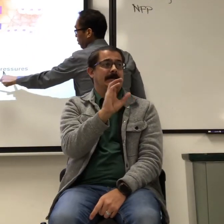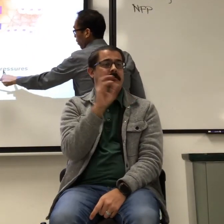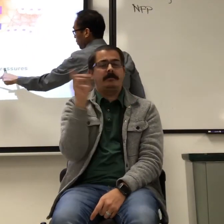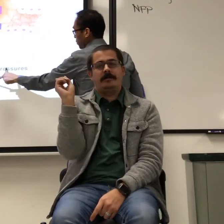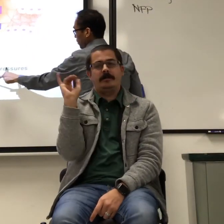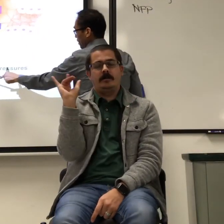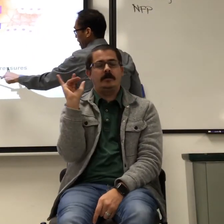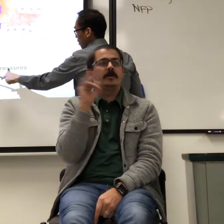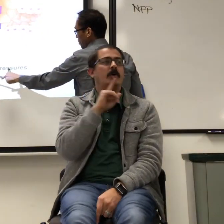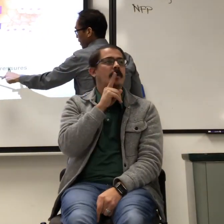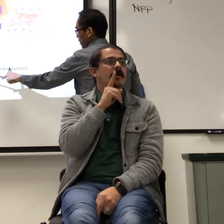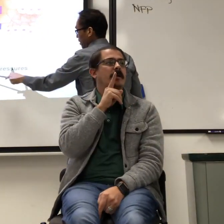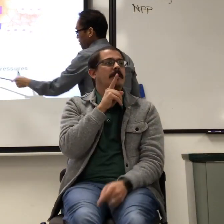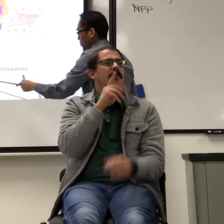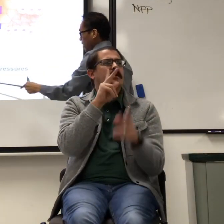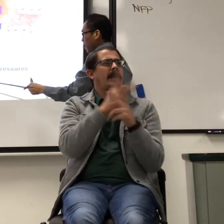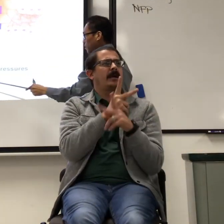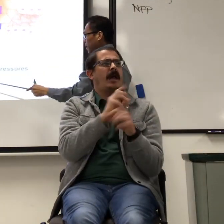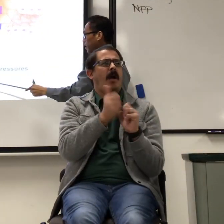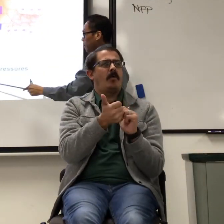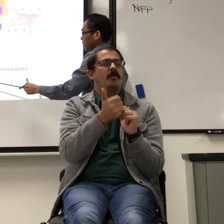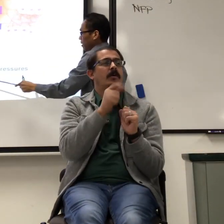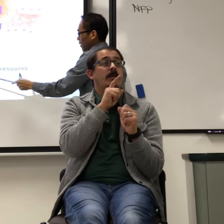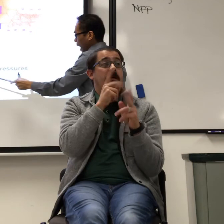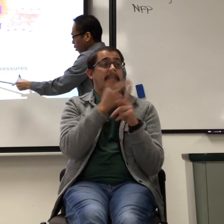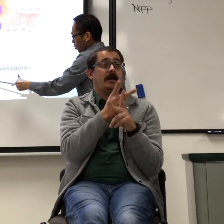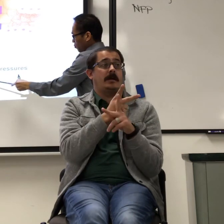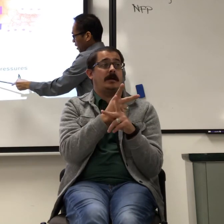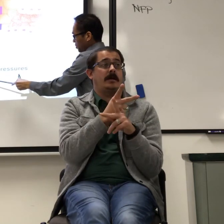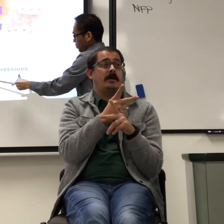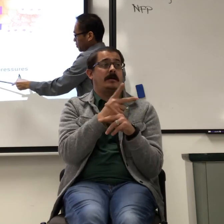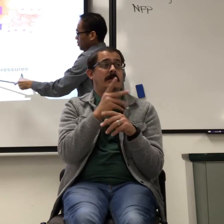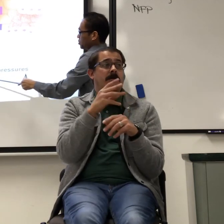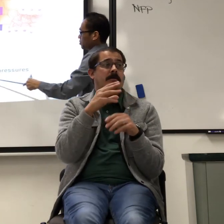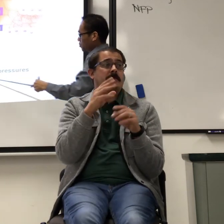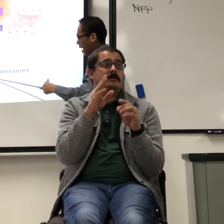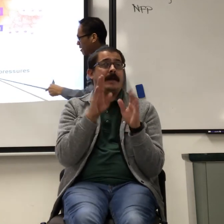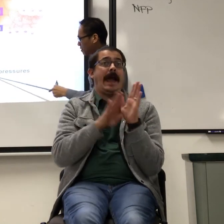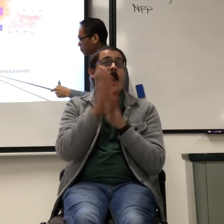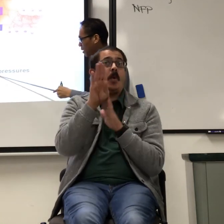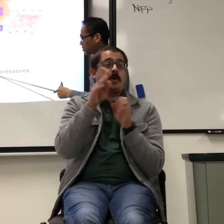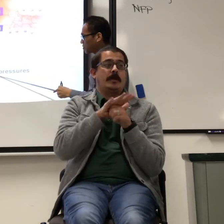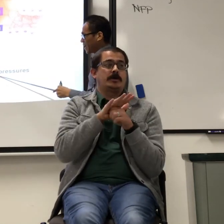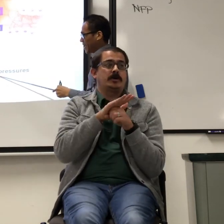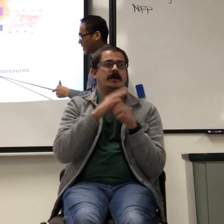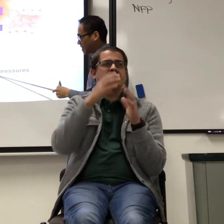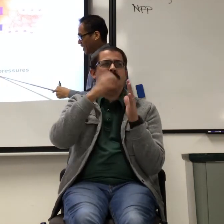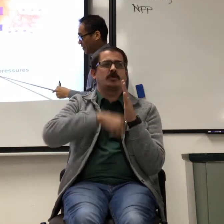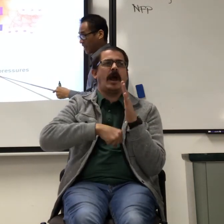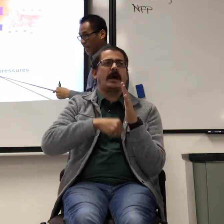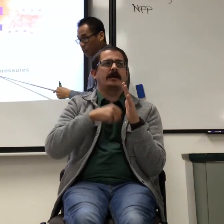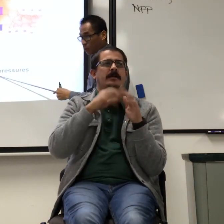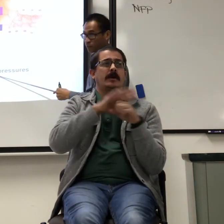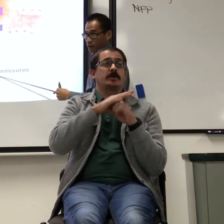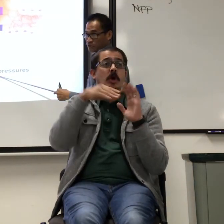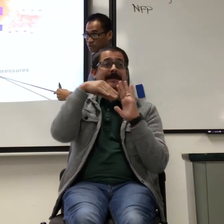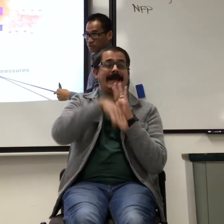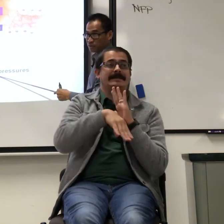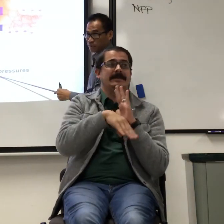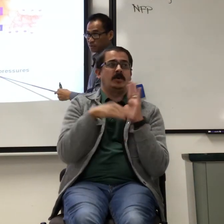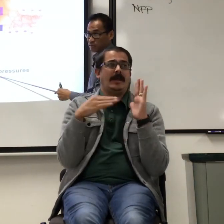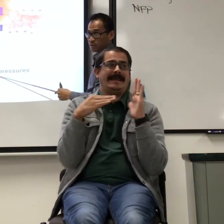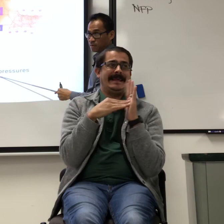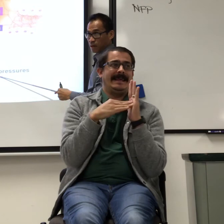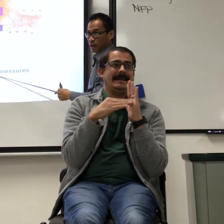too. What you're doing to calculate it is you calculate the outward pressures, but you subtract the pressures against it, the inward